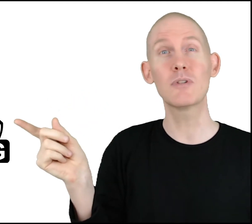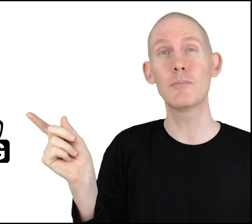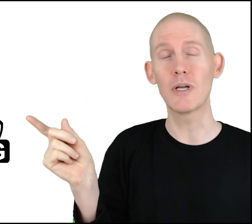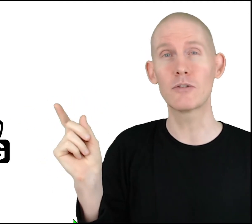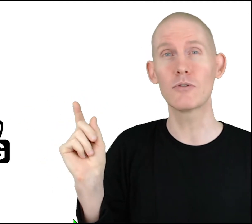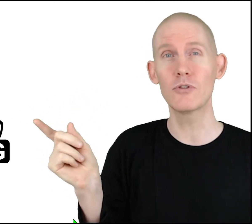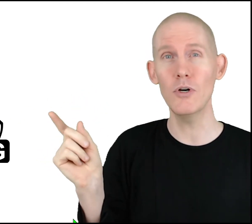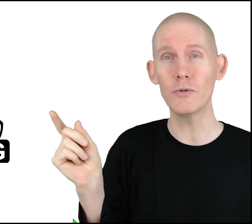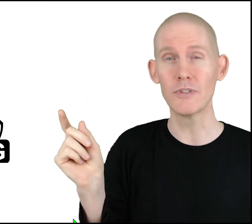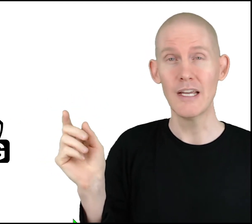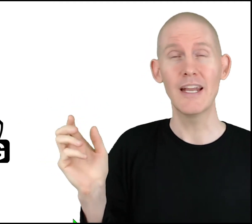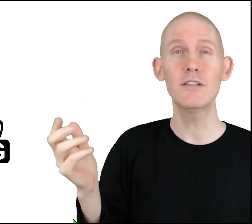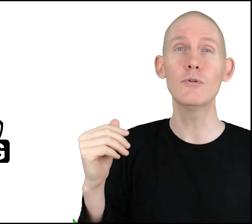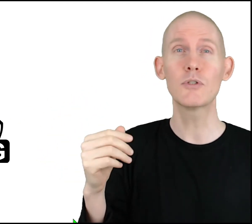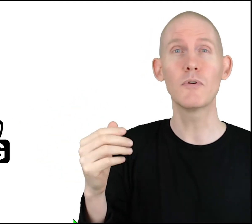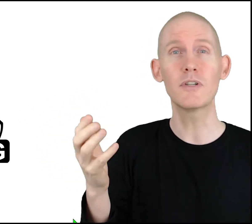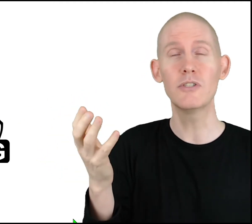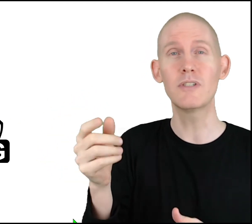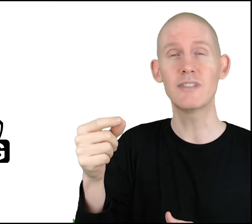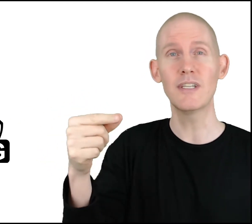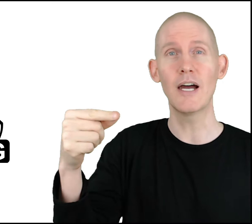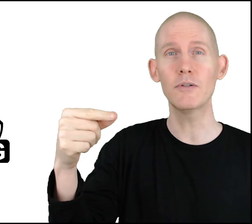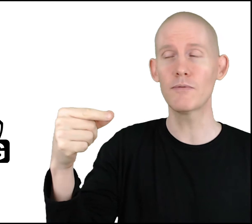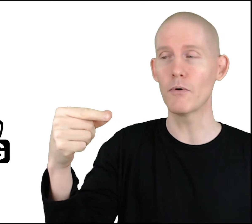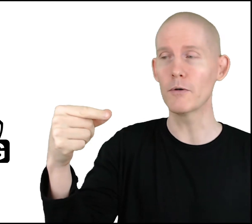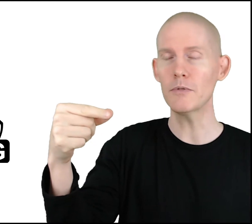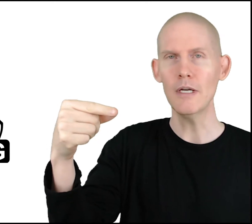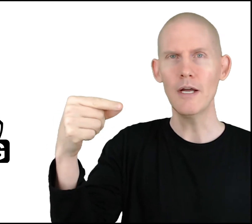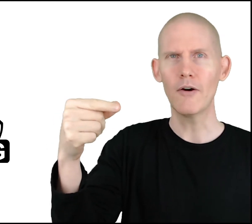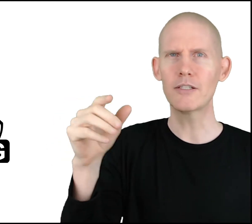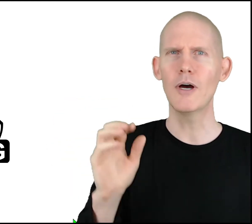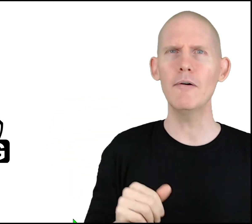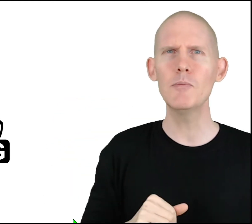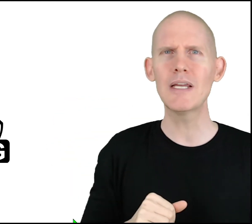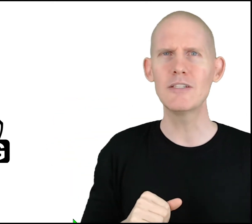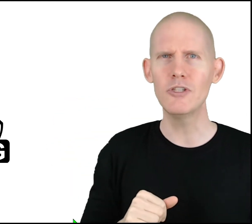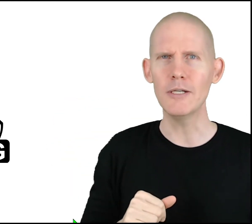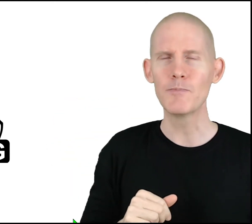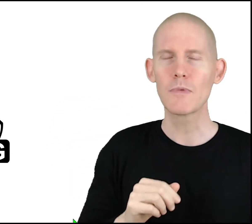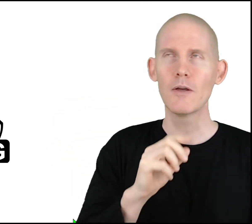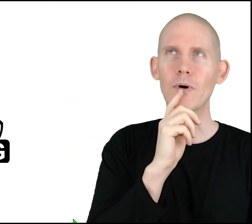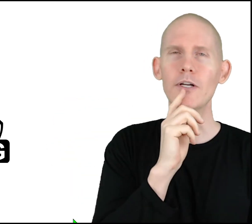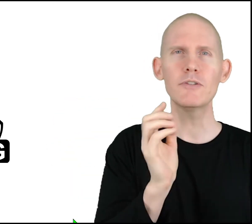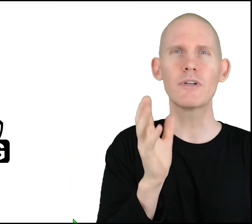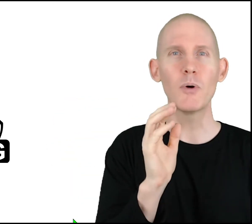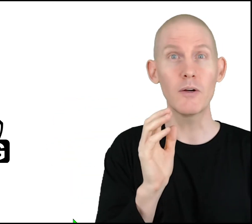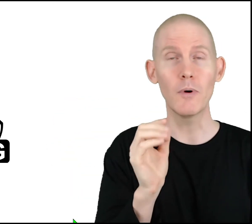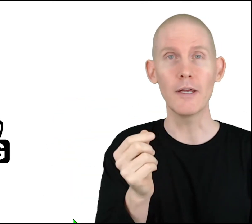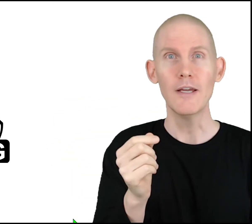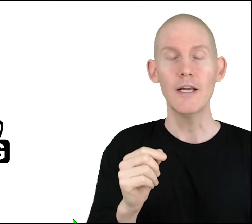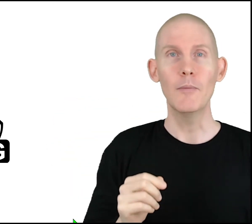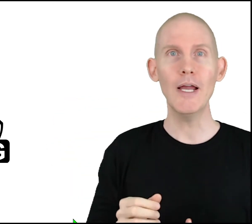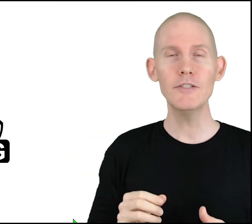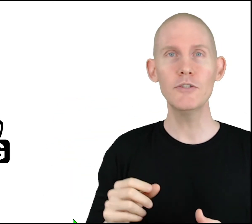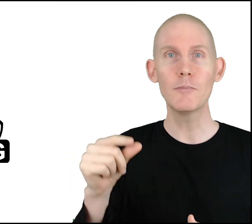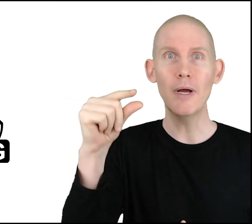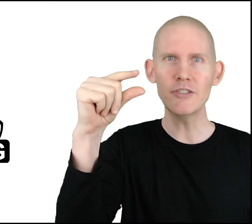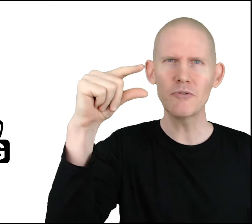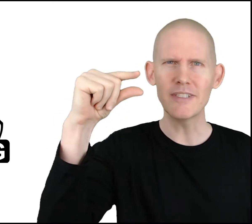what the picture shows. And it's useful because you can see how it's formed. All right, so how do we make a G? Well, here's a quick way. Imagine you're measuring